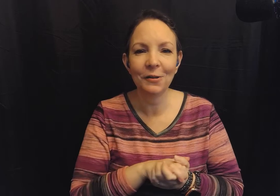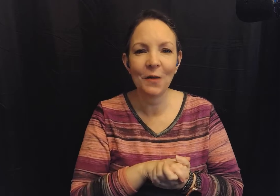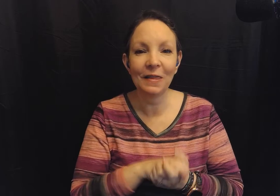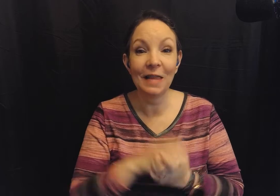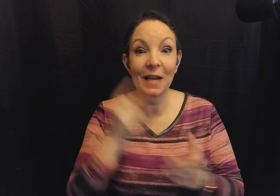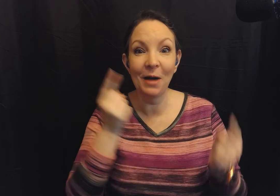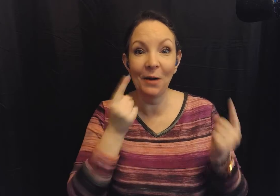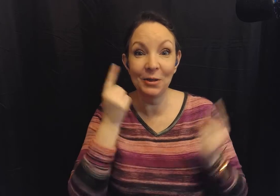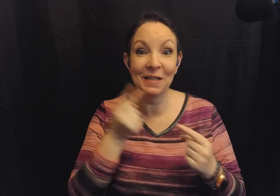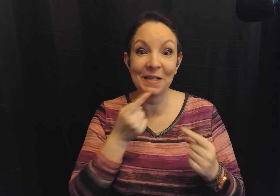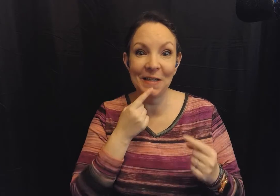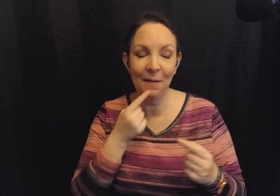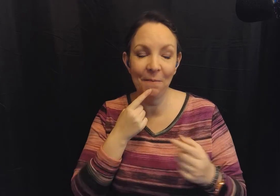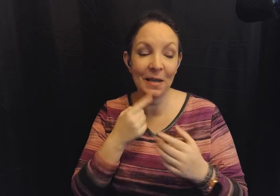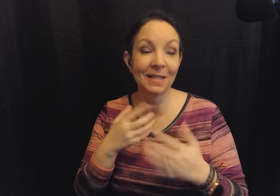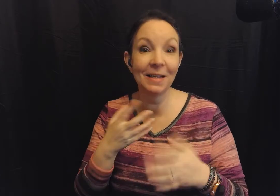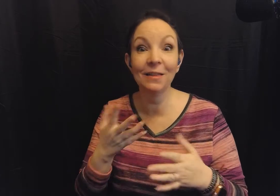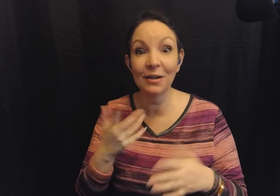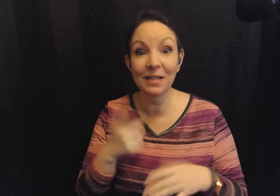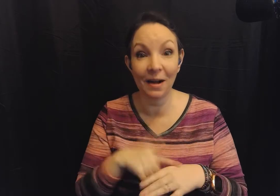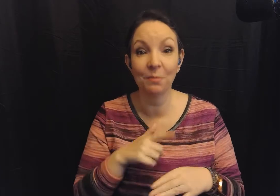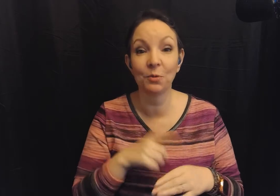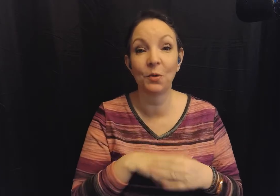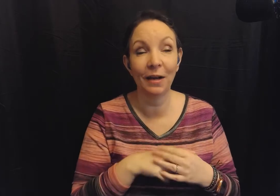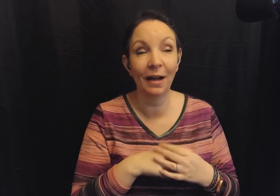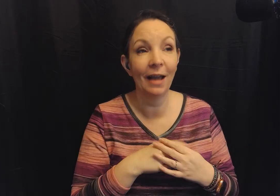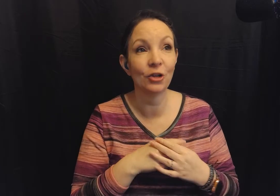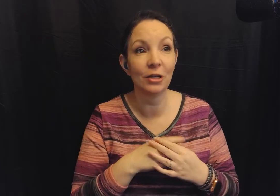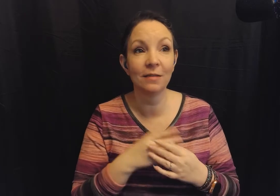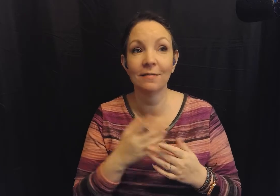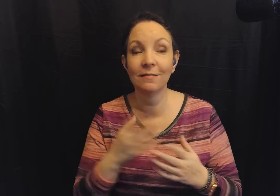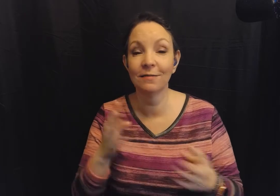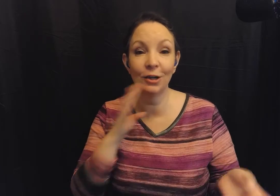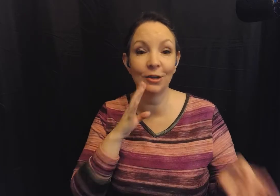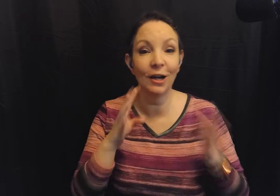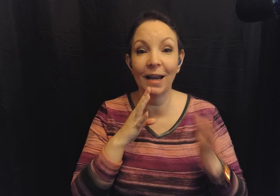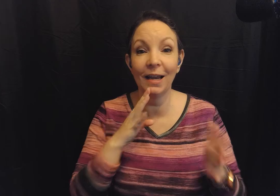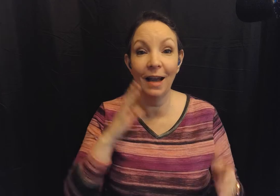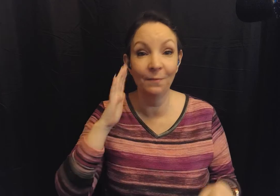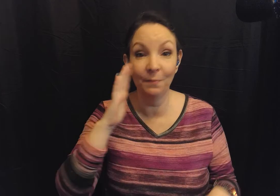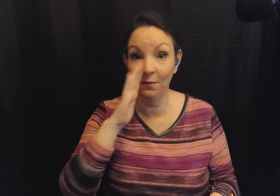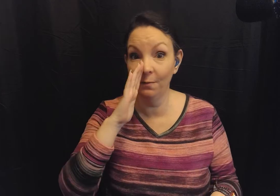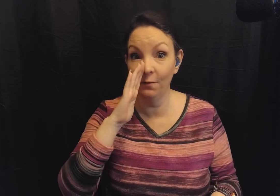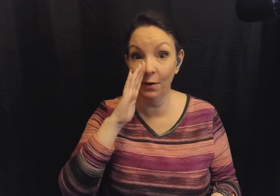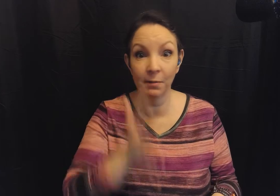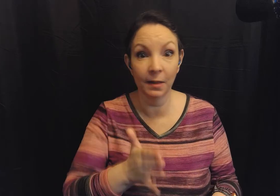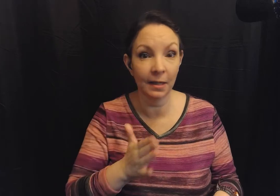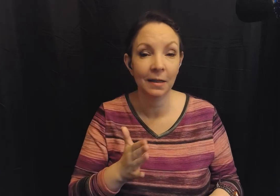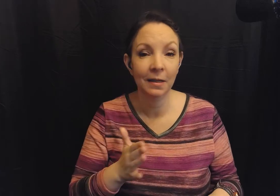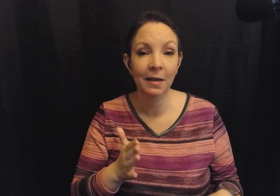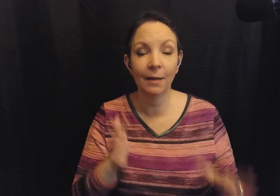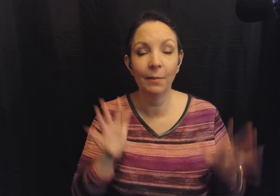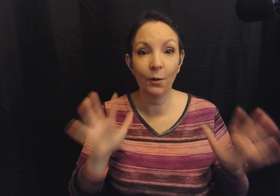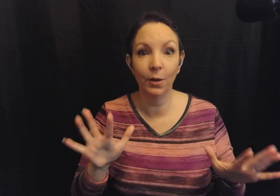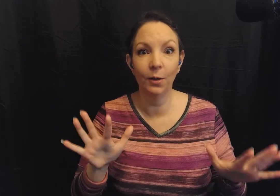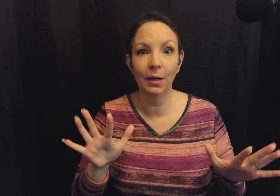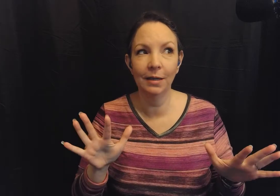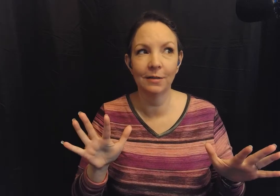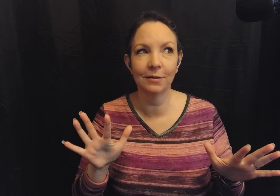think about what you're going to say, because there are times where I just start talking. I am very blunt. And I'm like, whoa, I need to